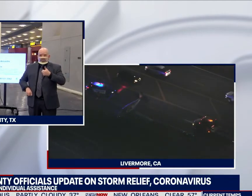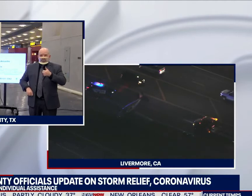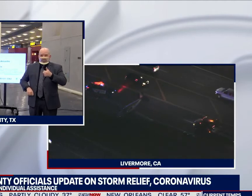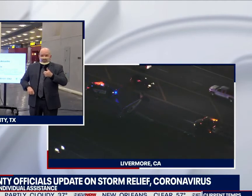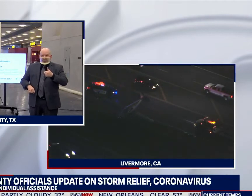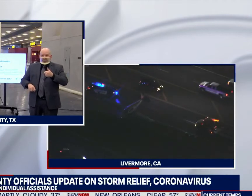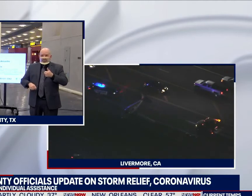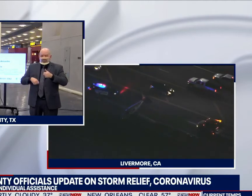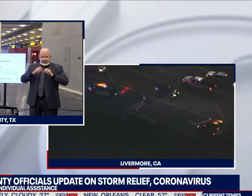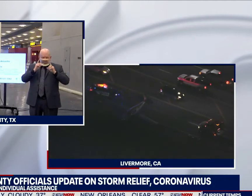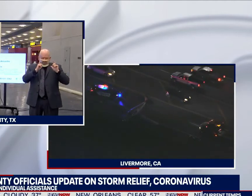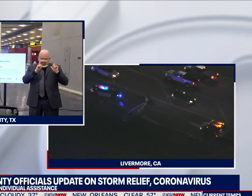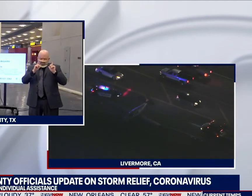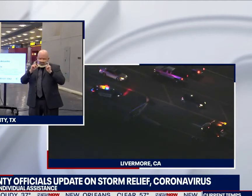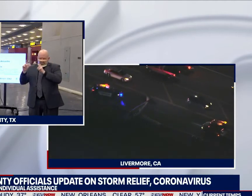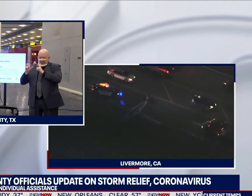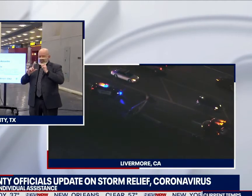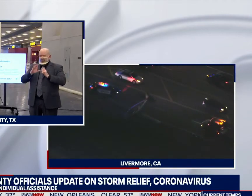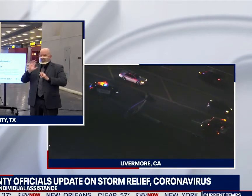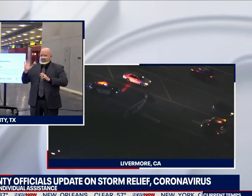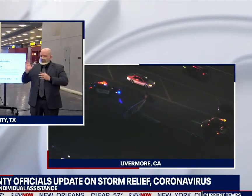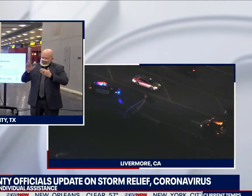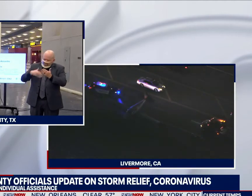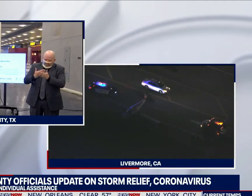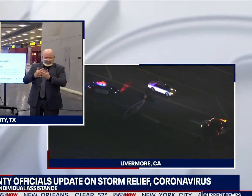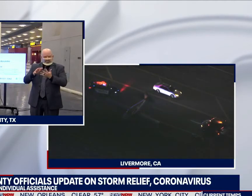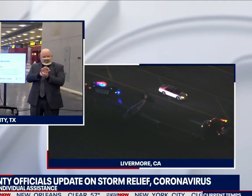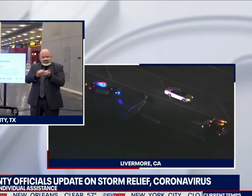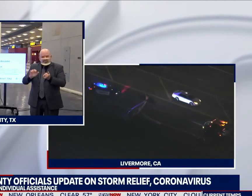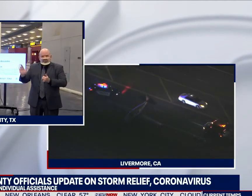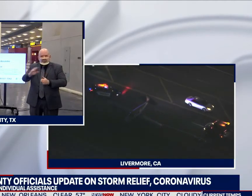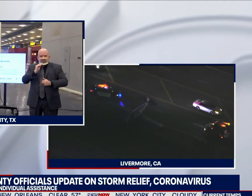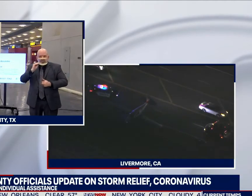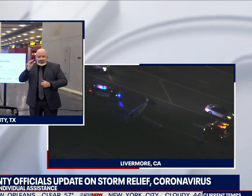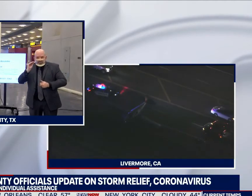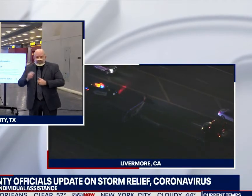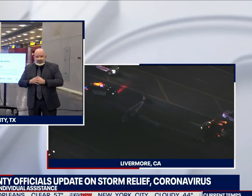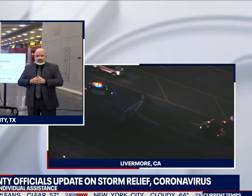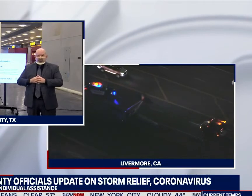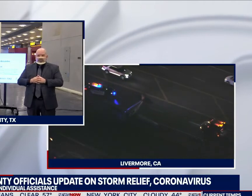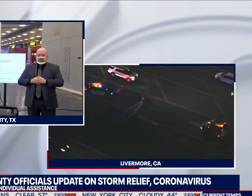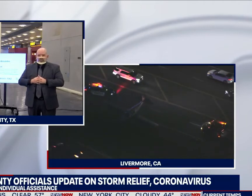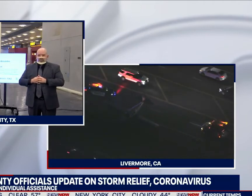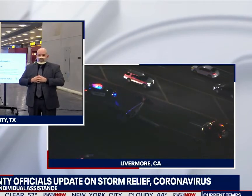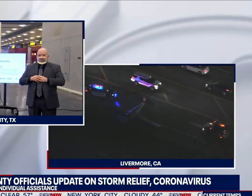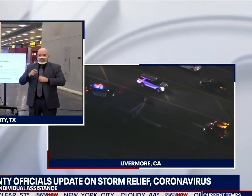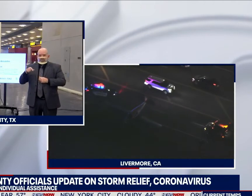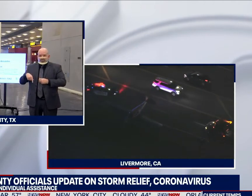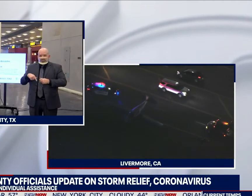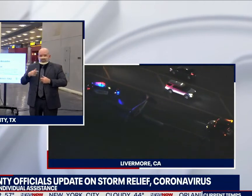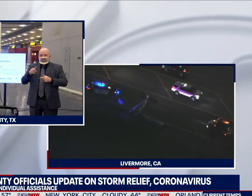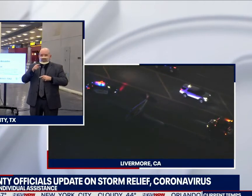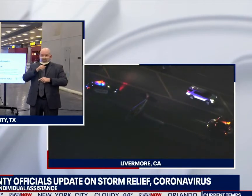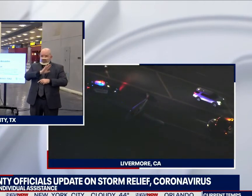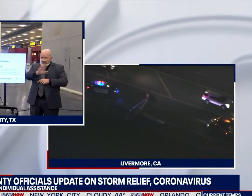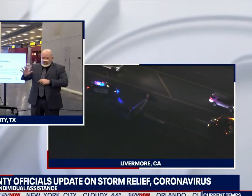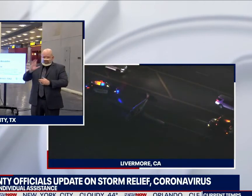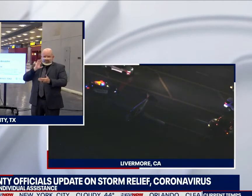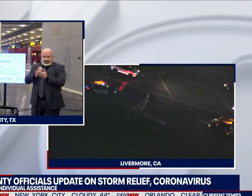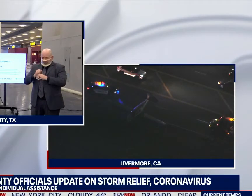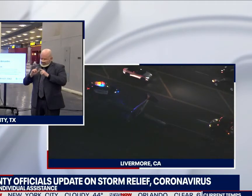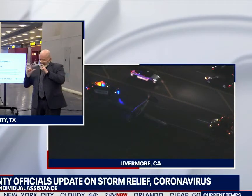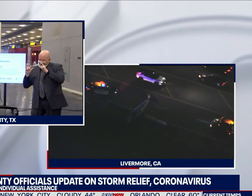your damaged home and belongings to the extent possible before they get fixed. Okay. Step two, and you can do that